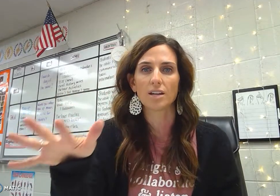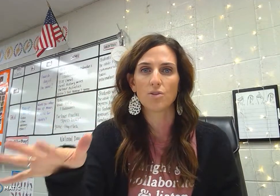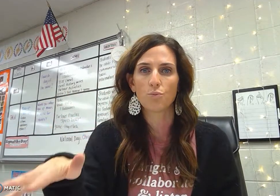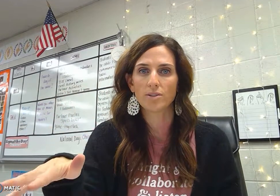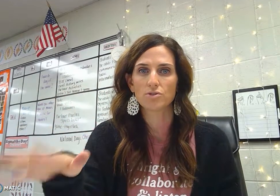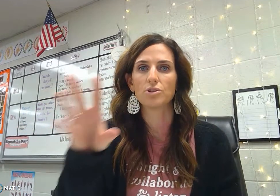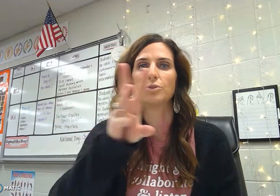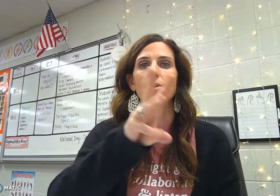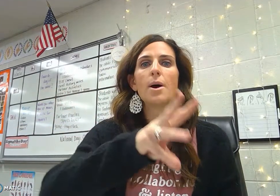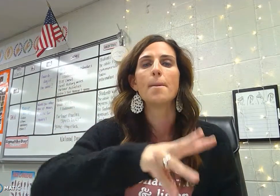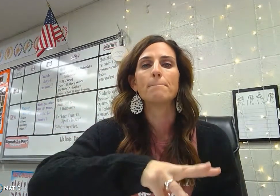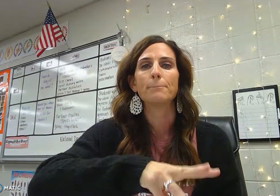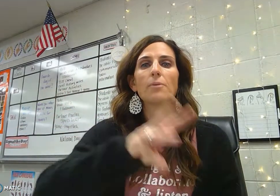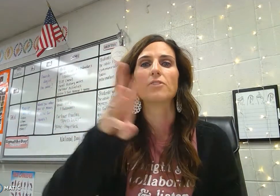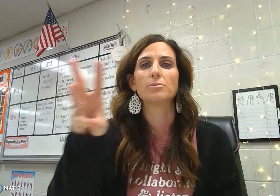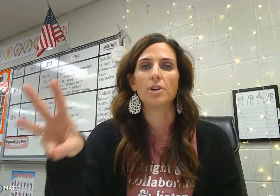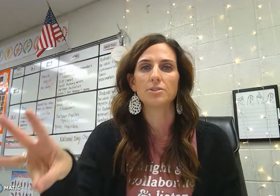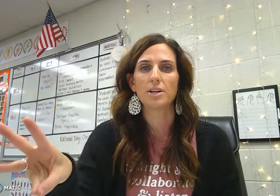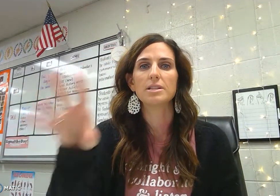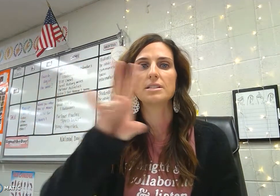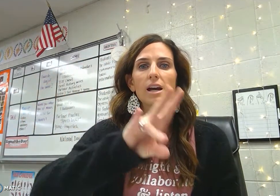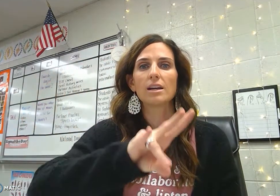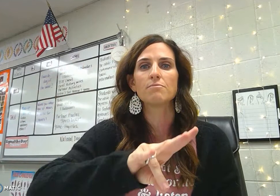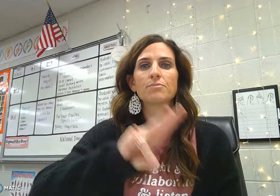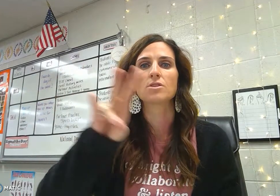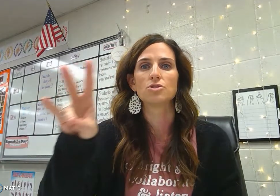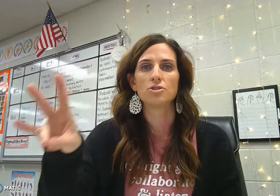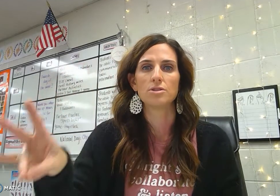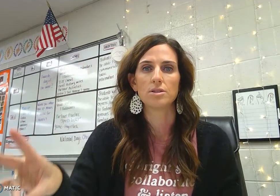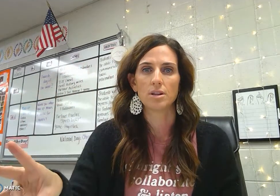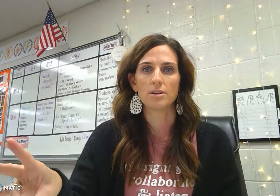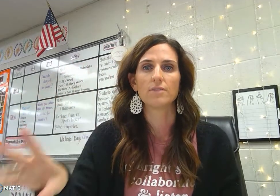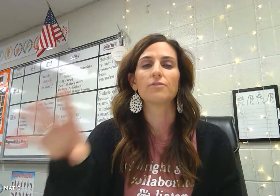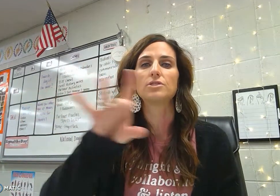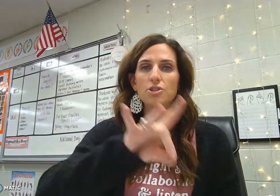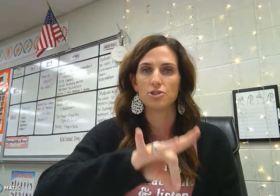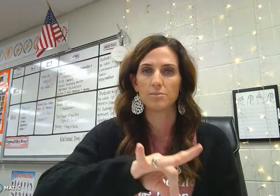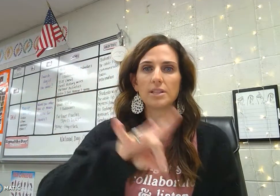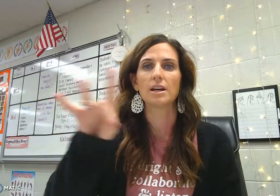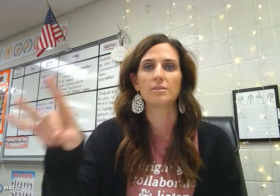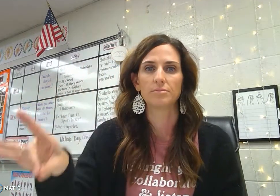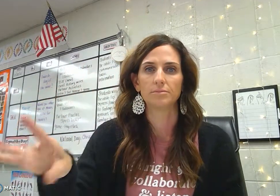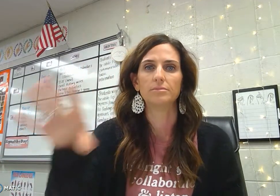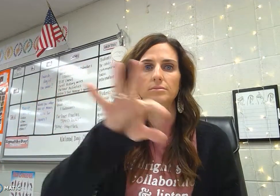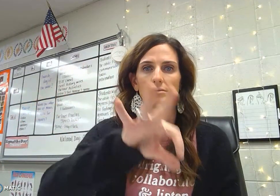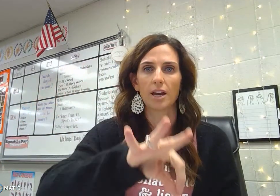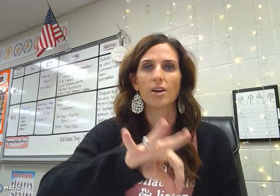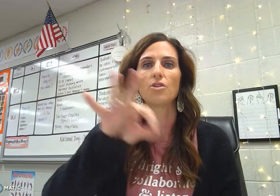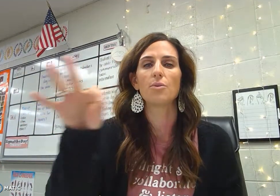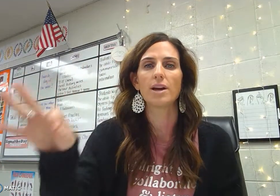sign restroom from your non-dominant side to your dominant side. Okay, all the way up